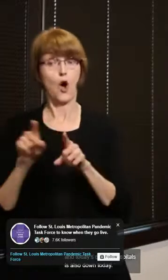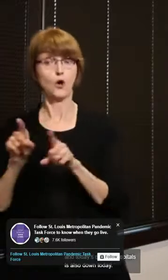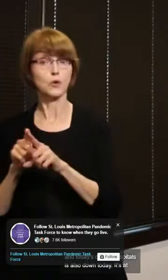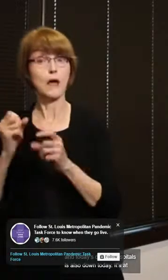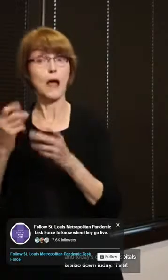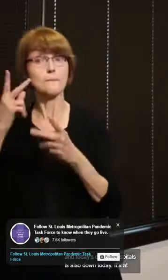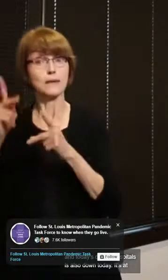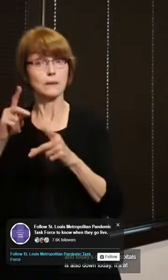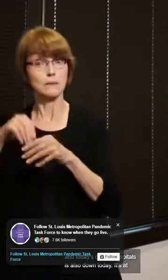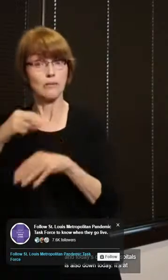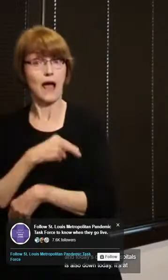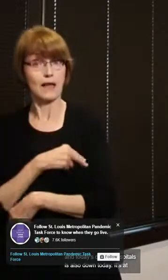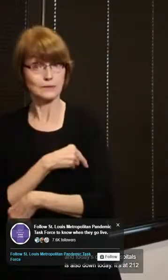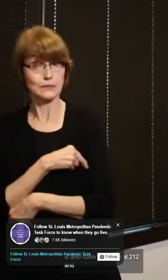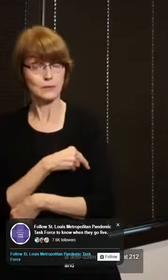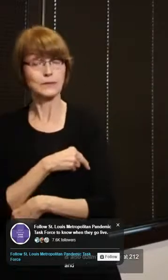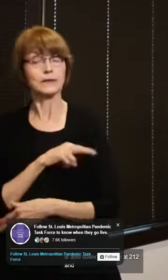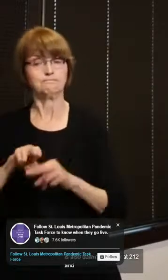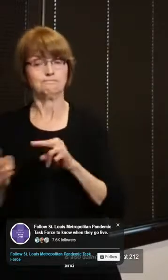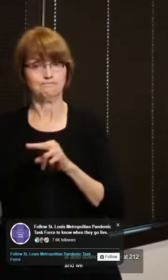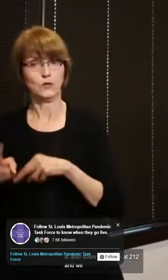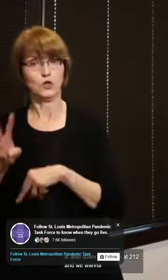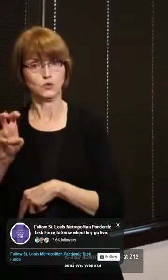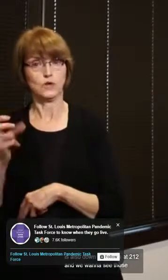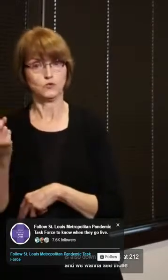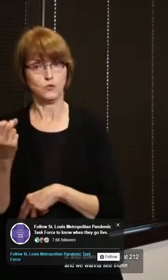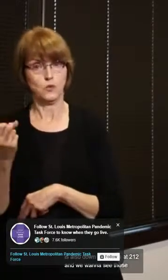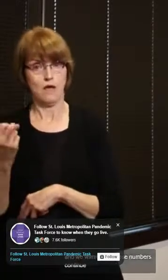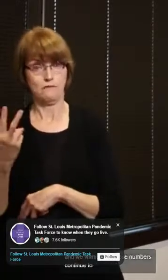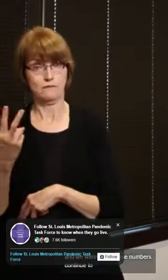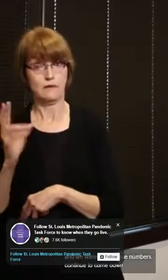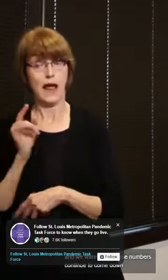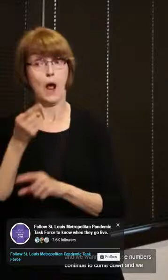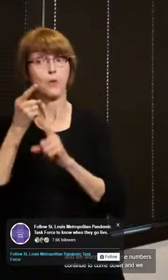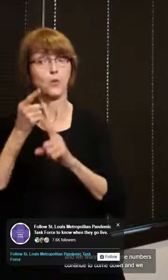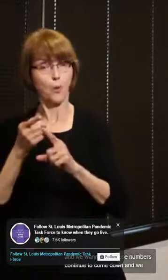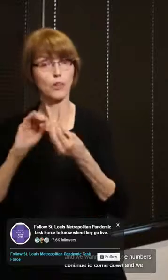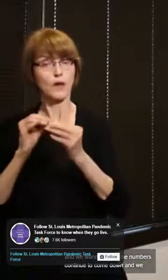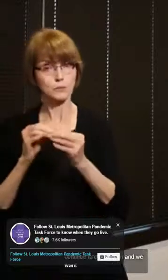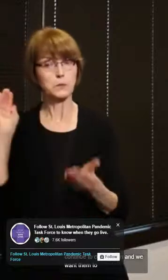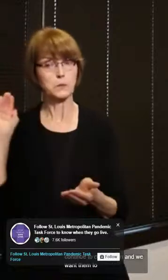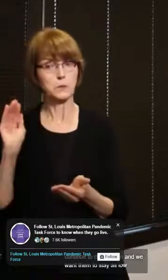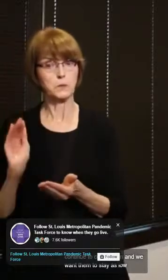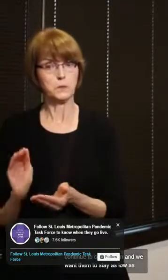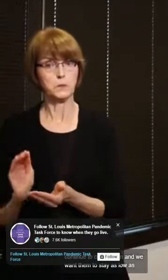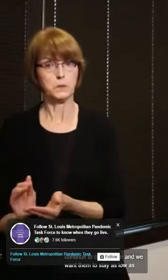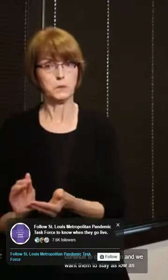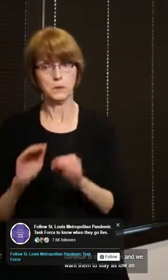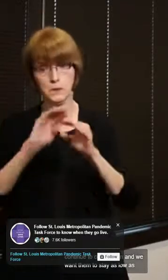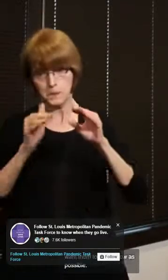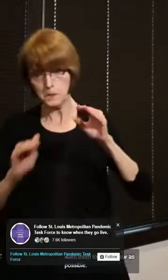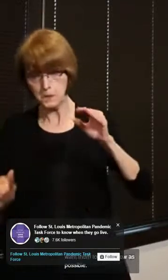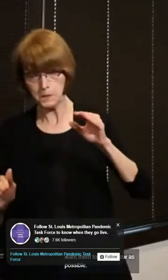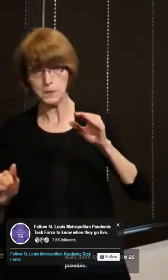at 212. And we want to see those numbers continue to come down, and we want them to stay as low as possible.